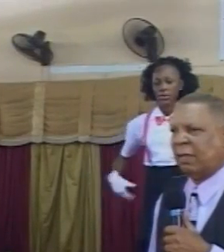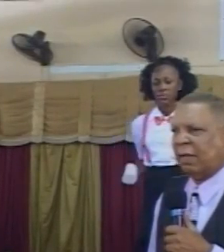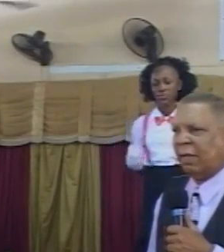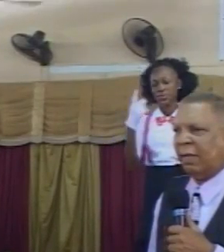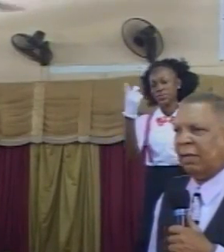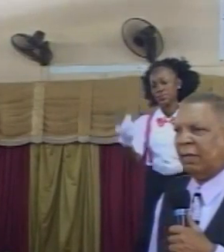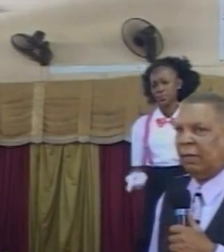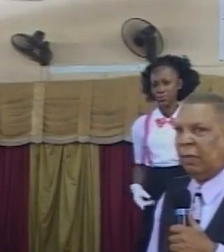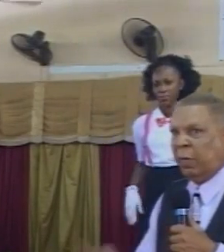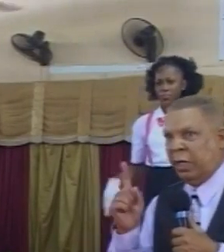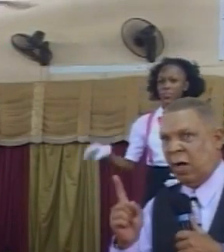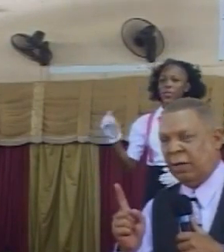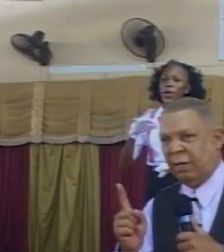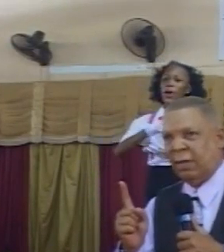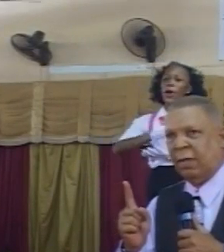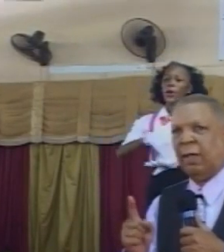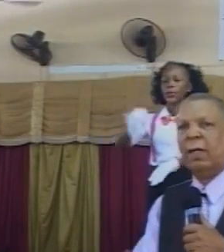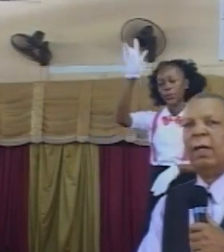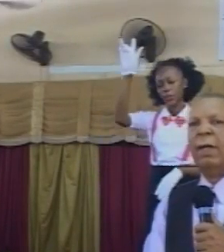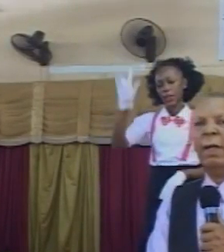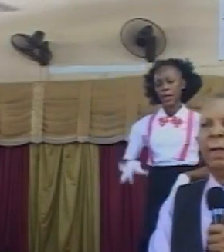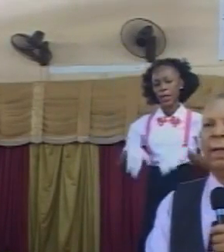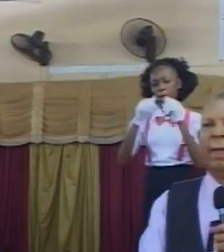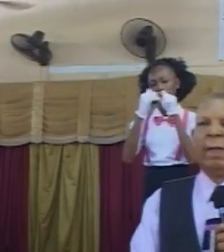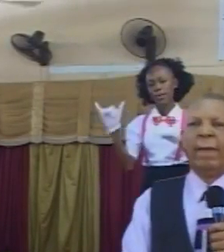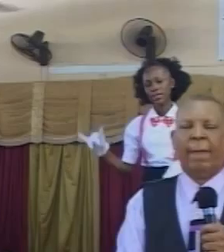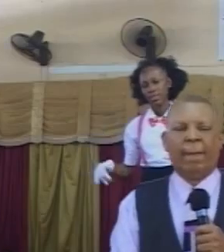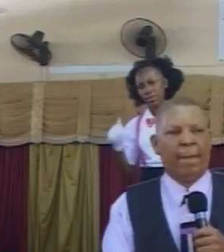things, which he does.